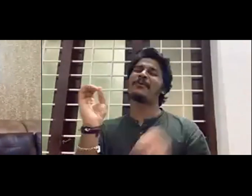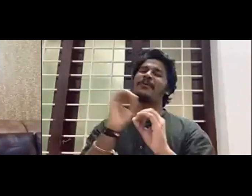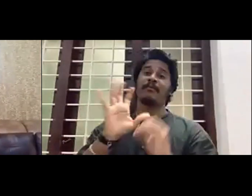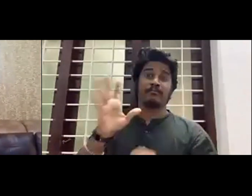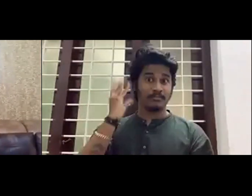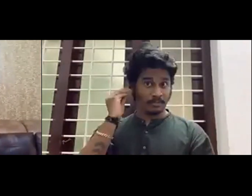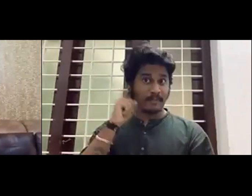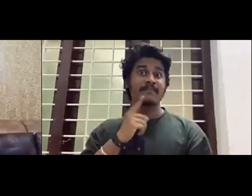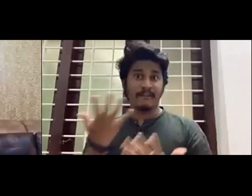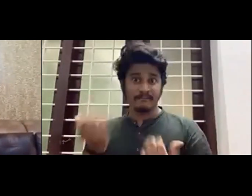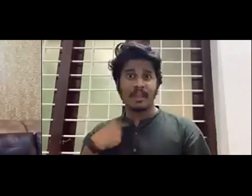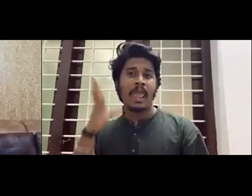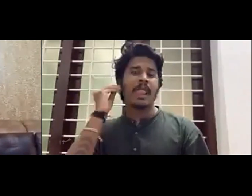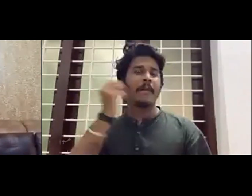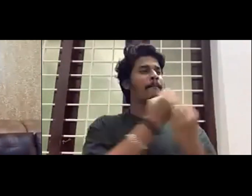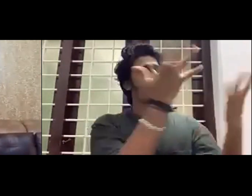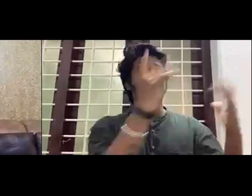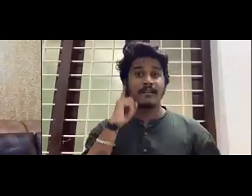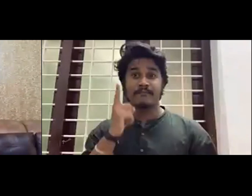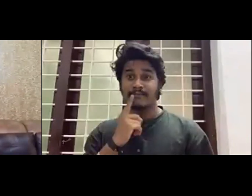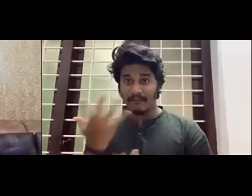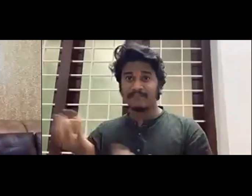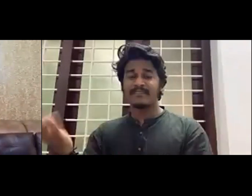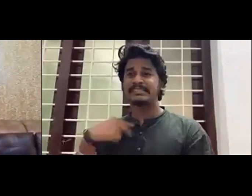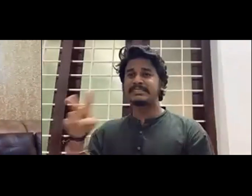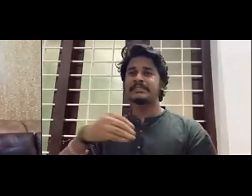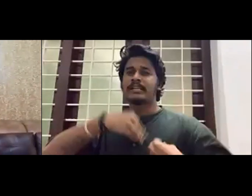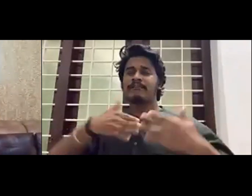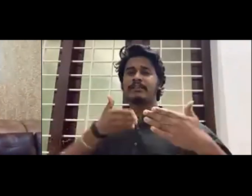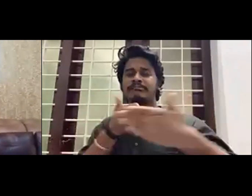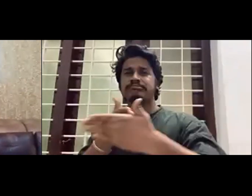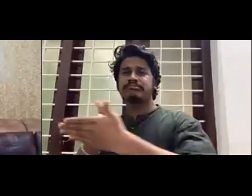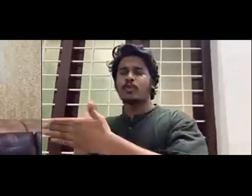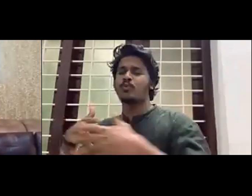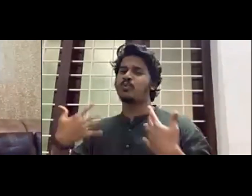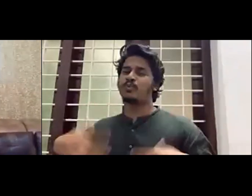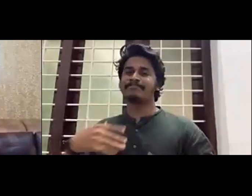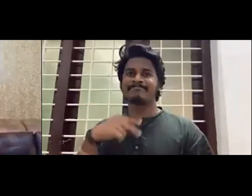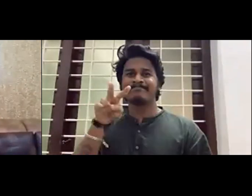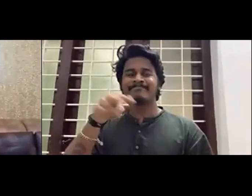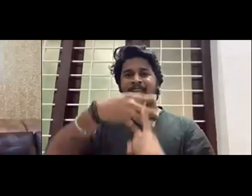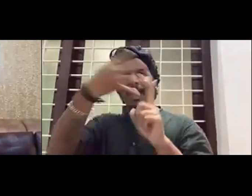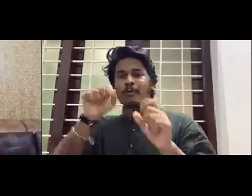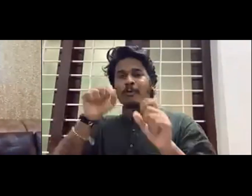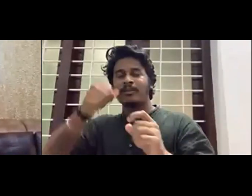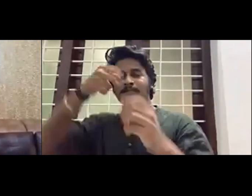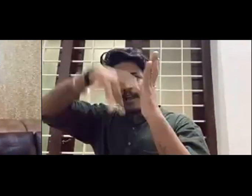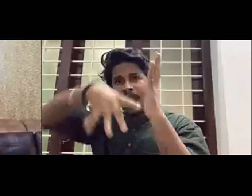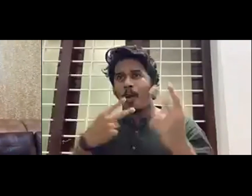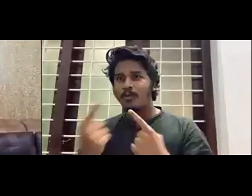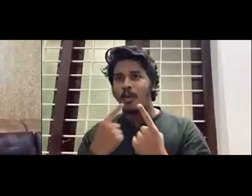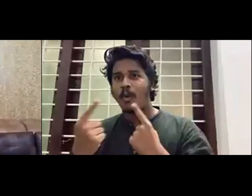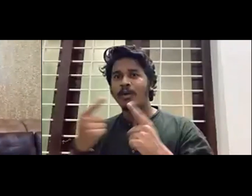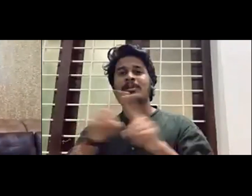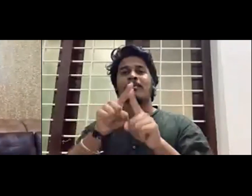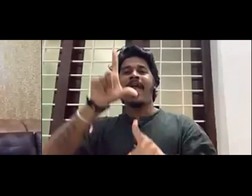on me. I think I never thought that, deaf queer are there. I thought only hearing people were queer. But I did not know that deaf people were facing so